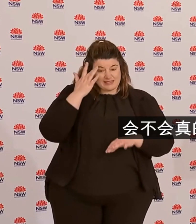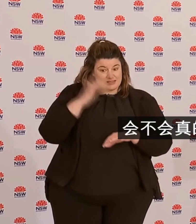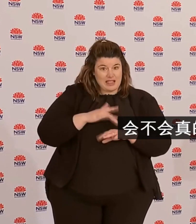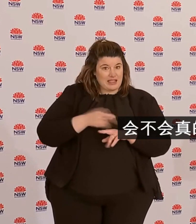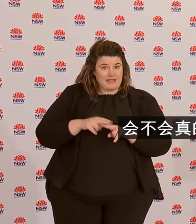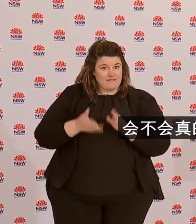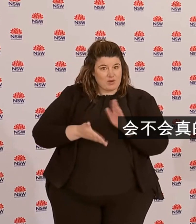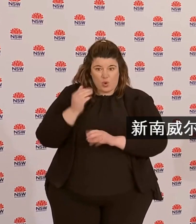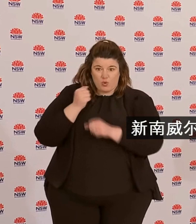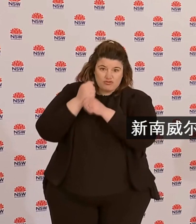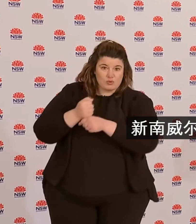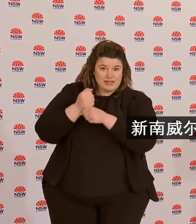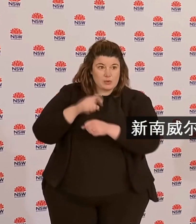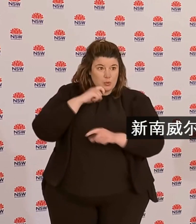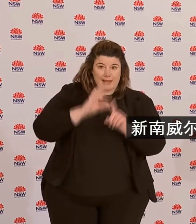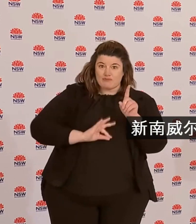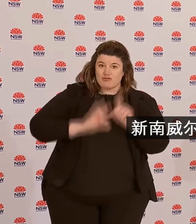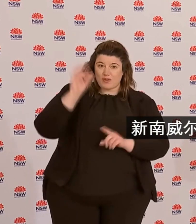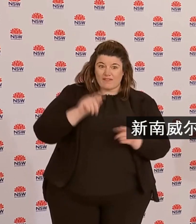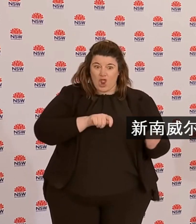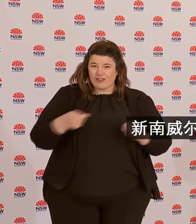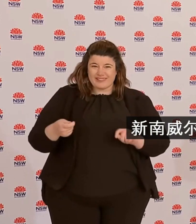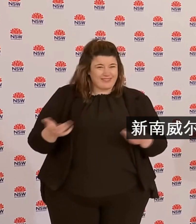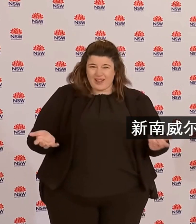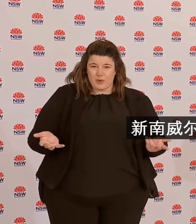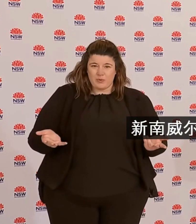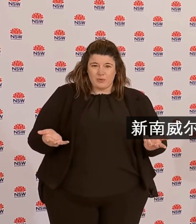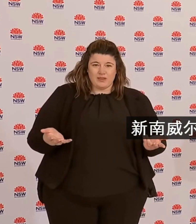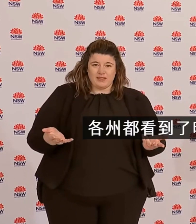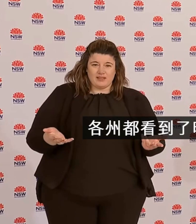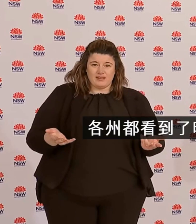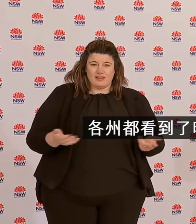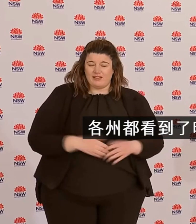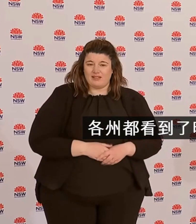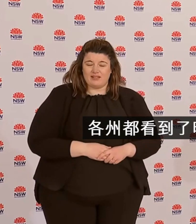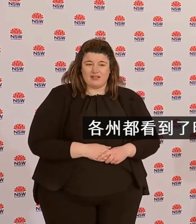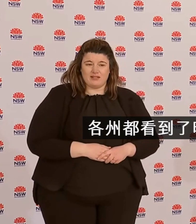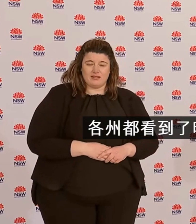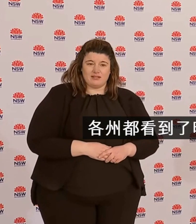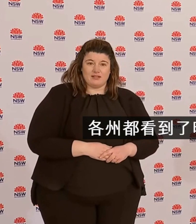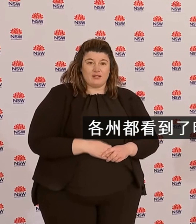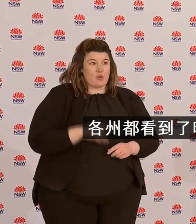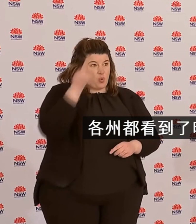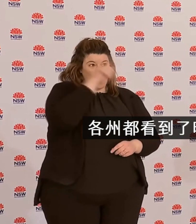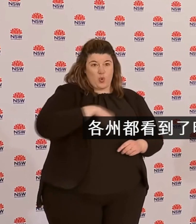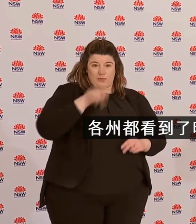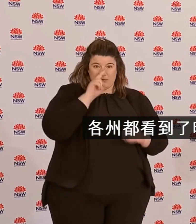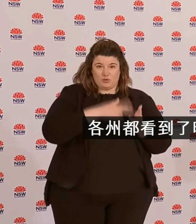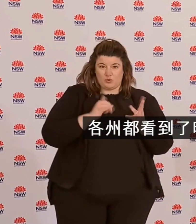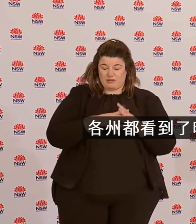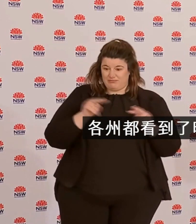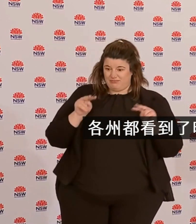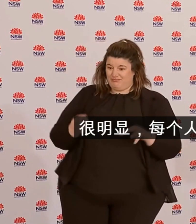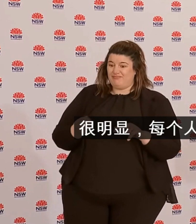would really further your cause. The community of New South Wales right across and across states have viewed the vision of what